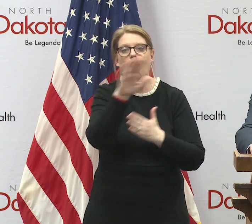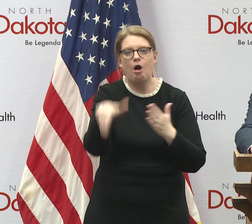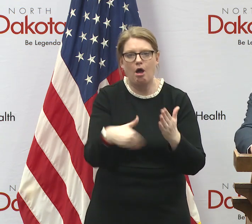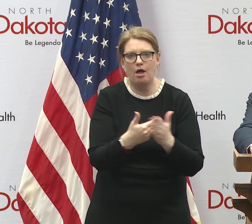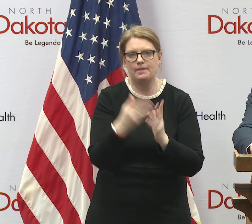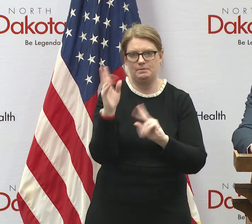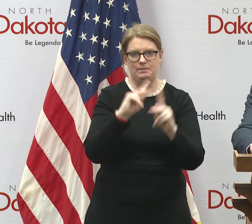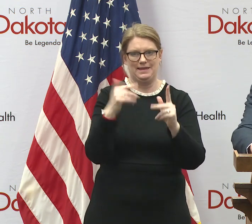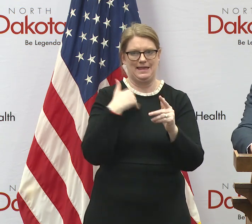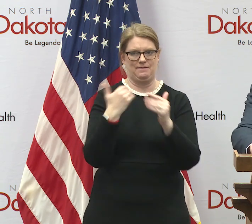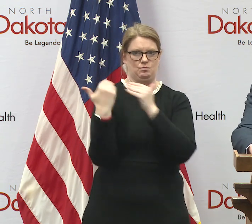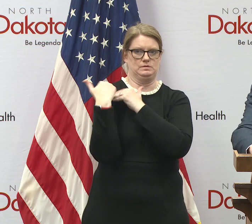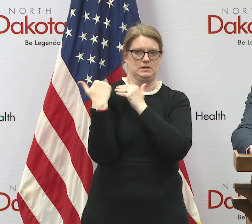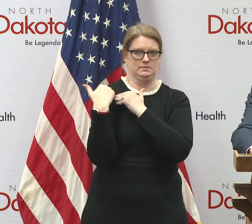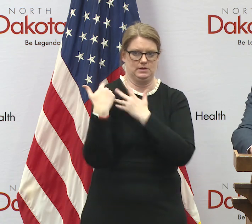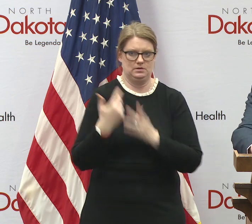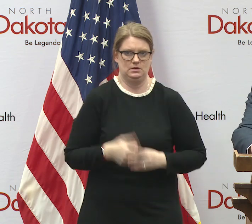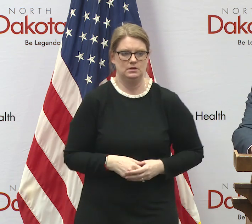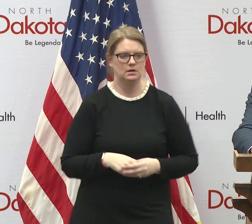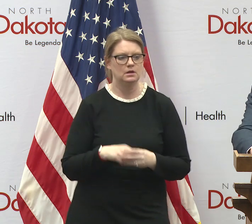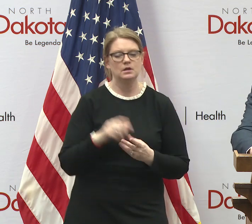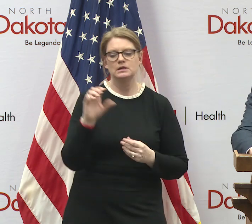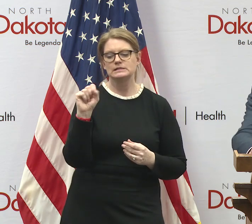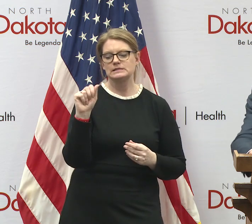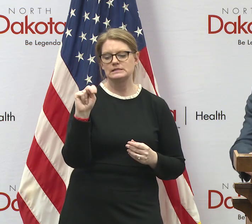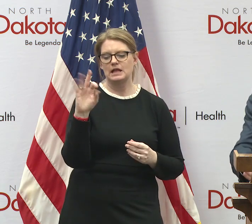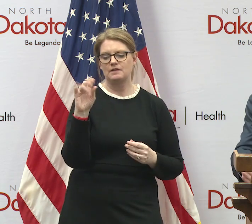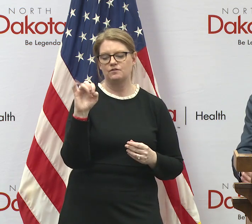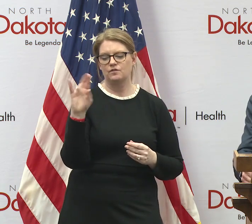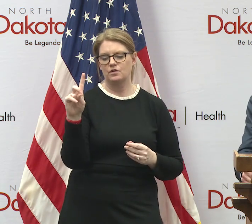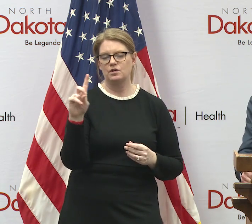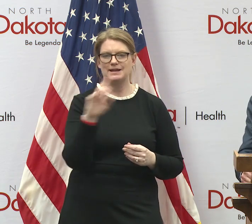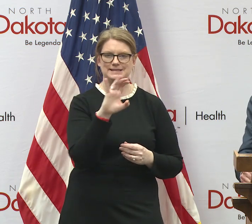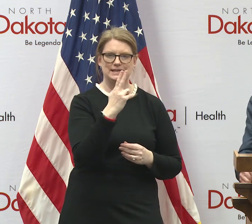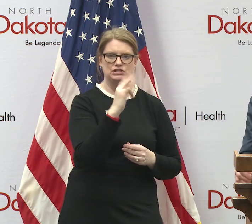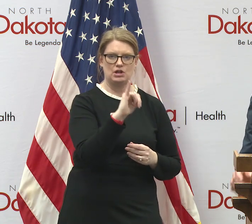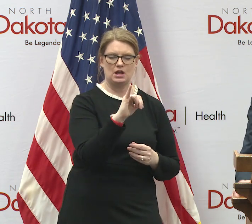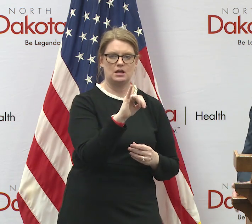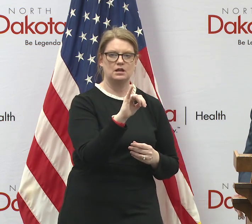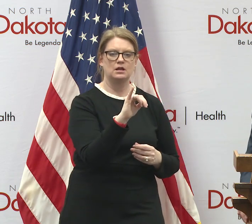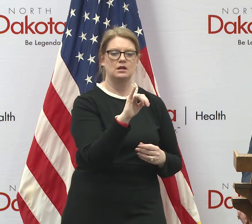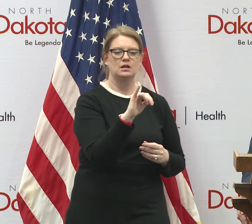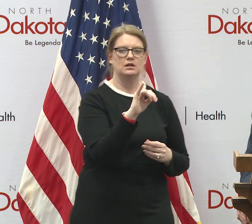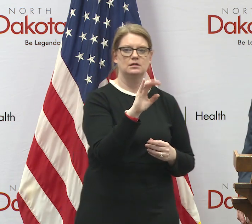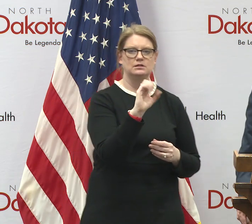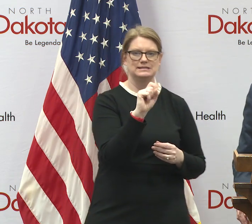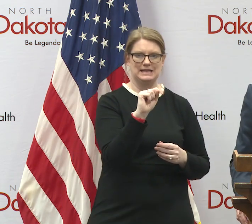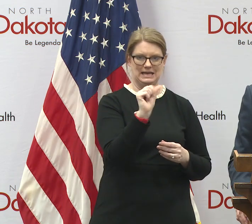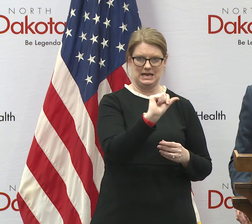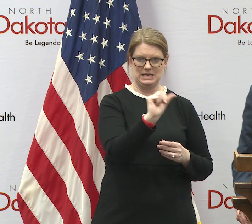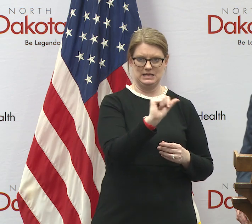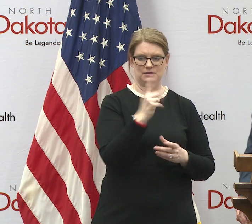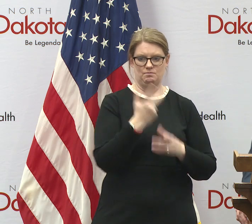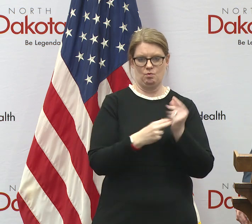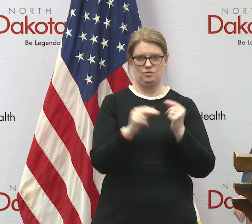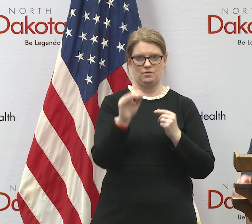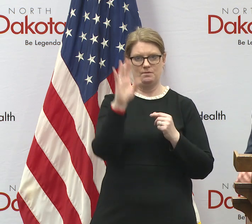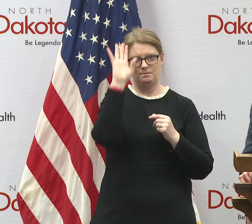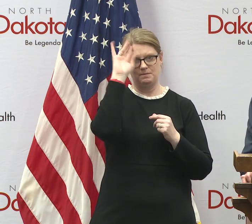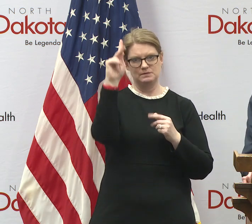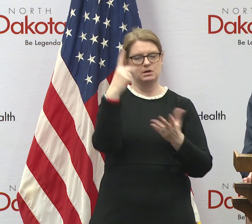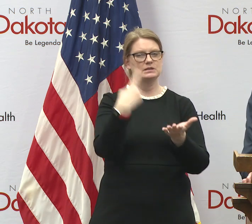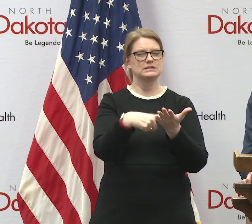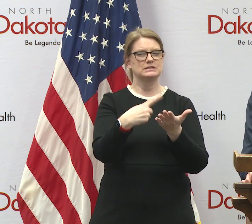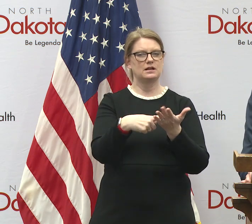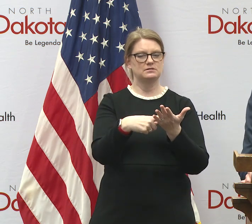executives from Sanford Health and CHI, St. Alexius, from here in Bismarck, from Bismarck, to talk to us about how